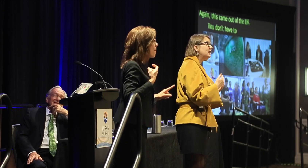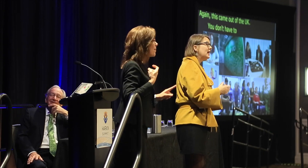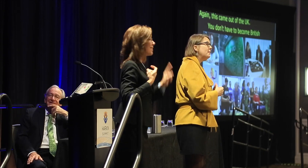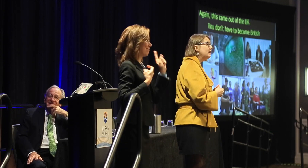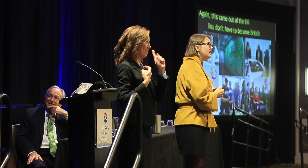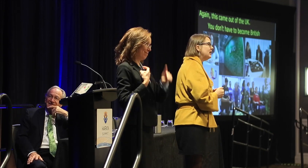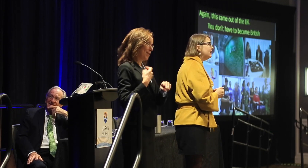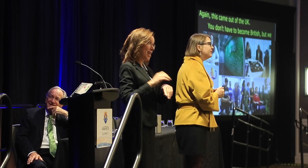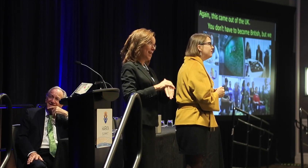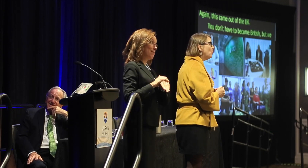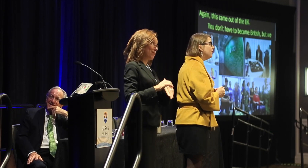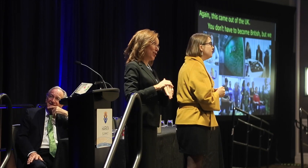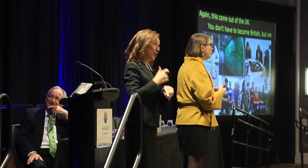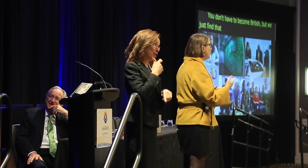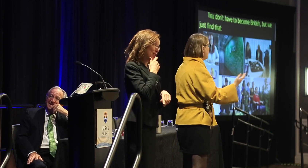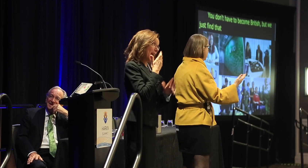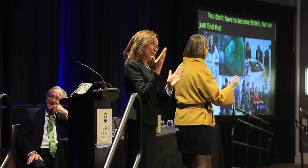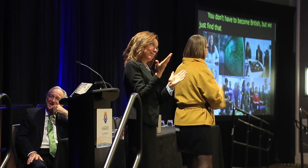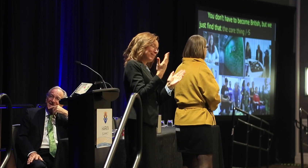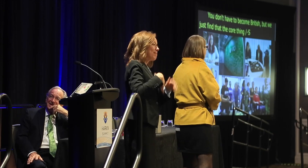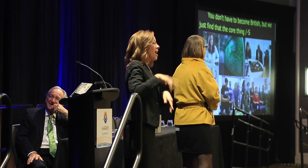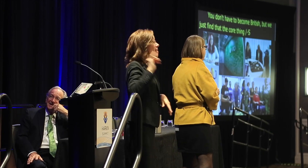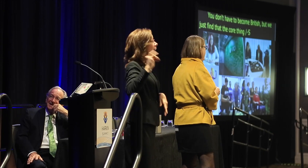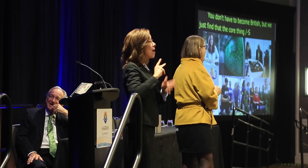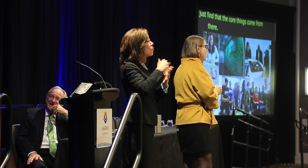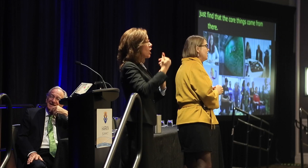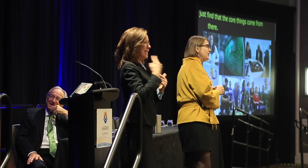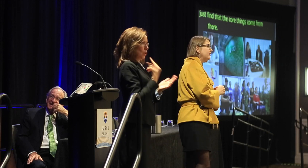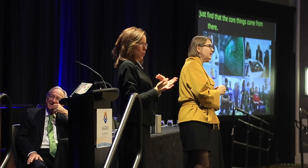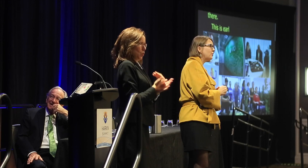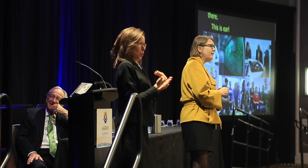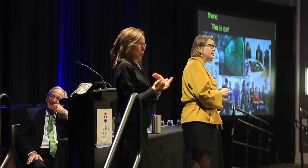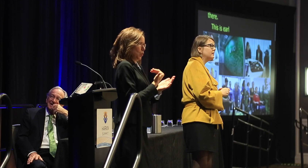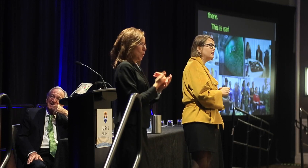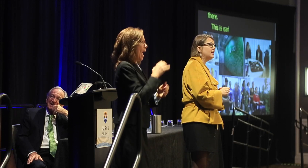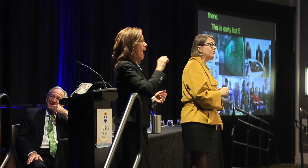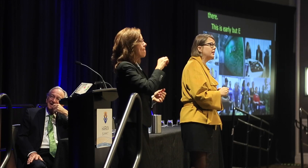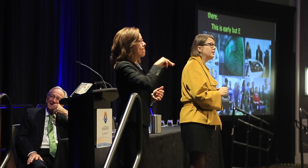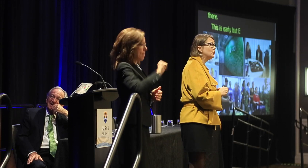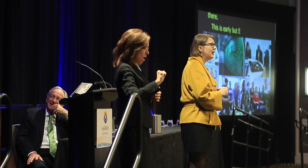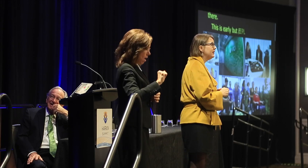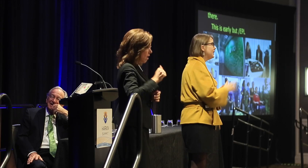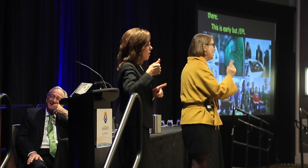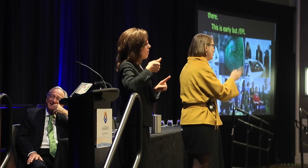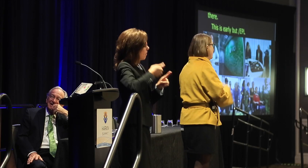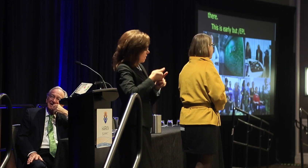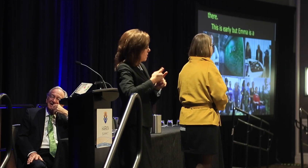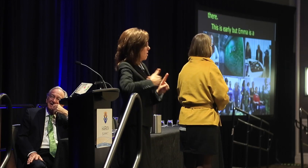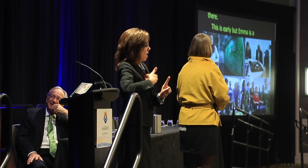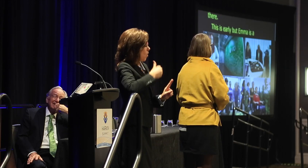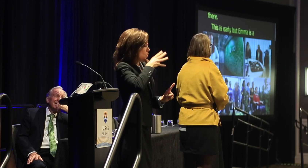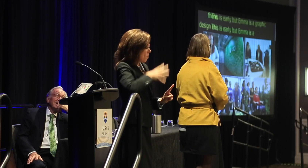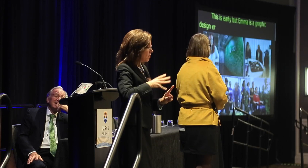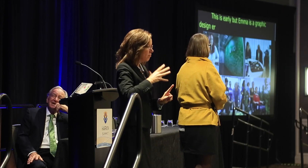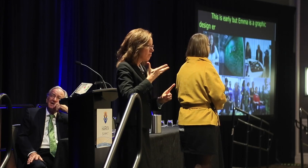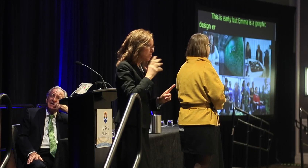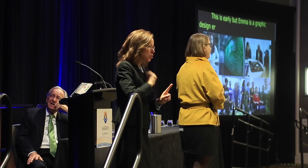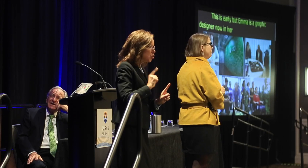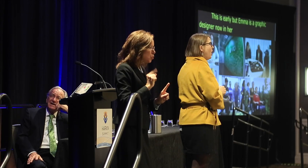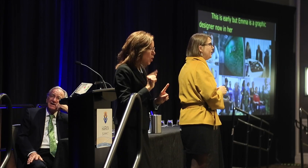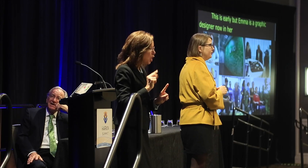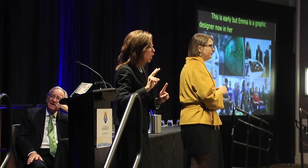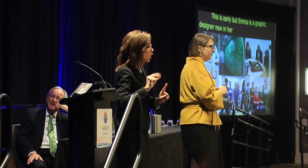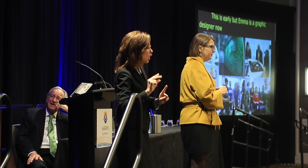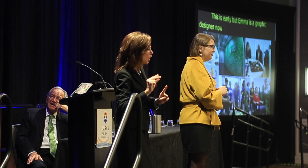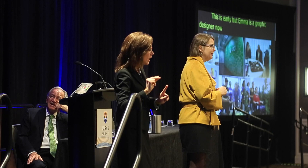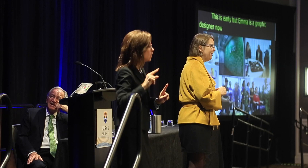But Project Emma is one that's early. But Emma is a graphic designer in her 20s now, early 30s, who